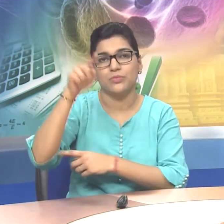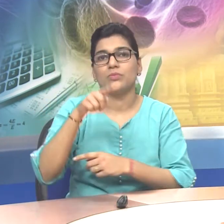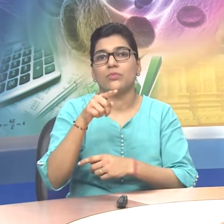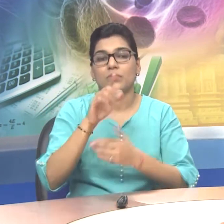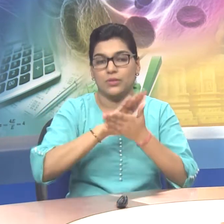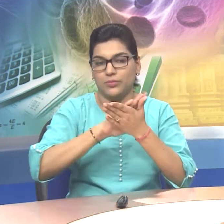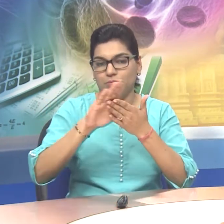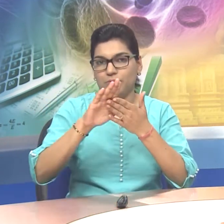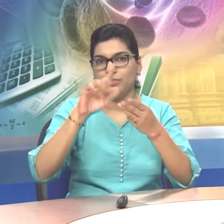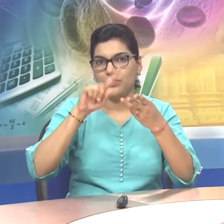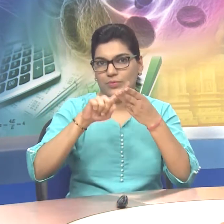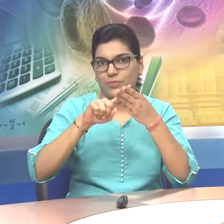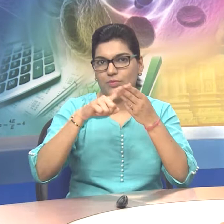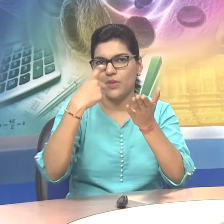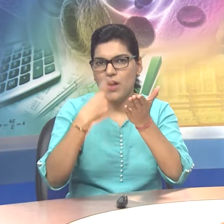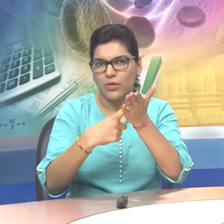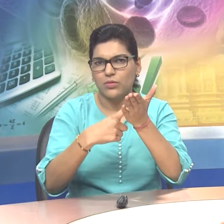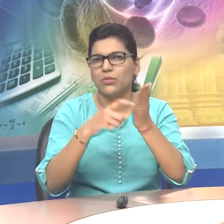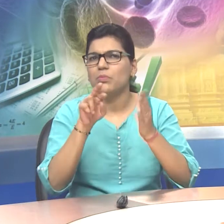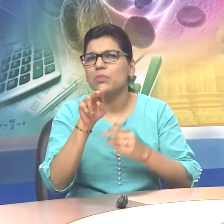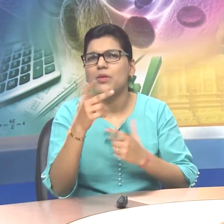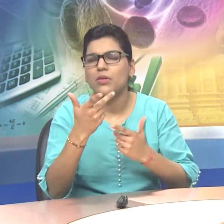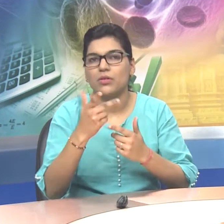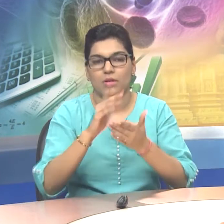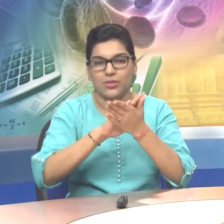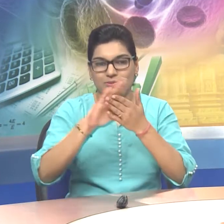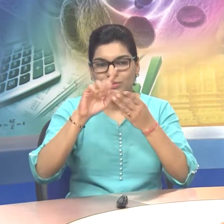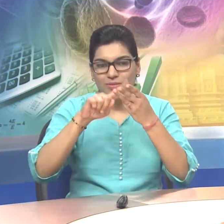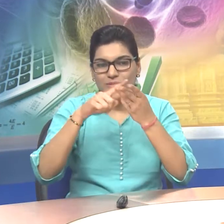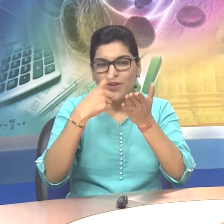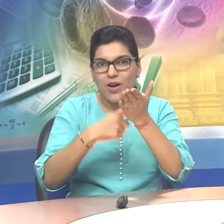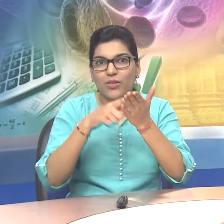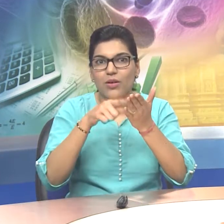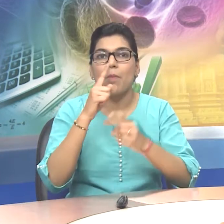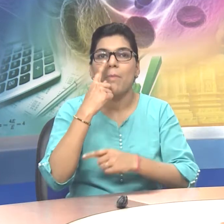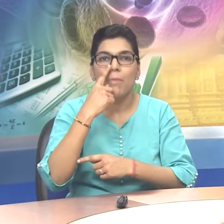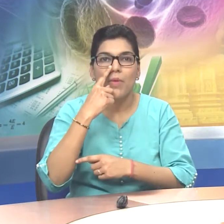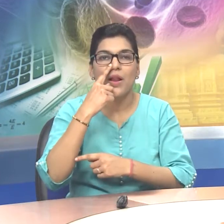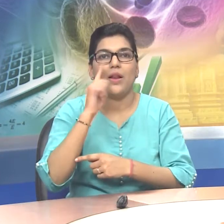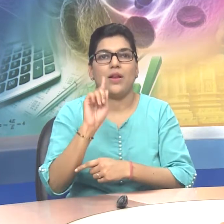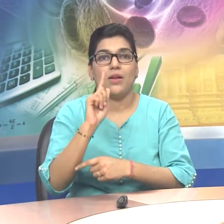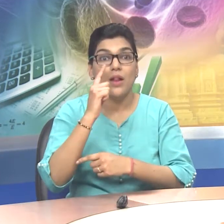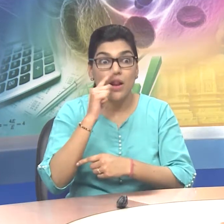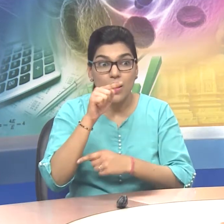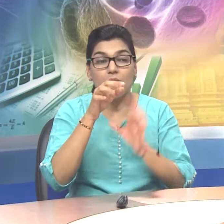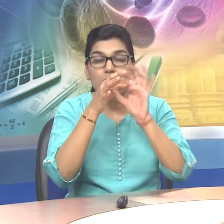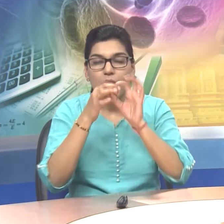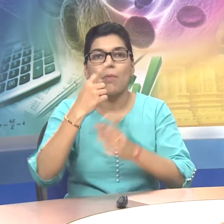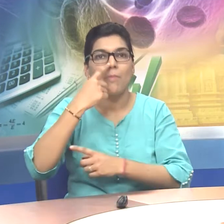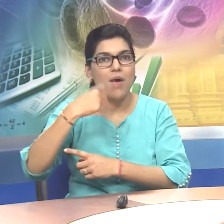today's topic is India, her past and future, and her use for